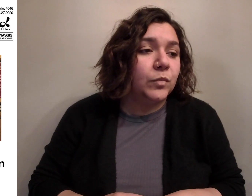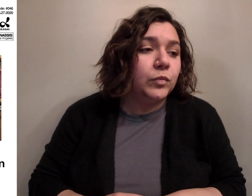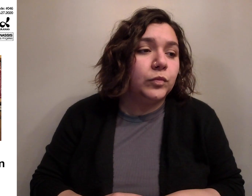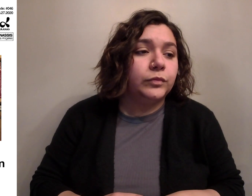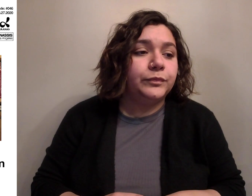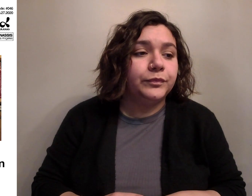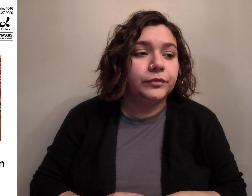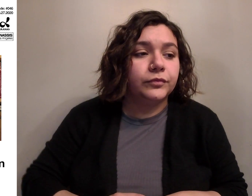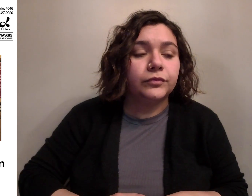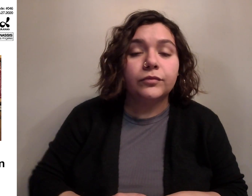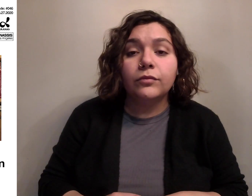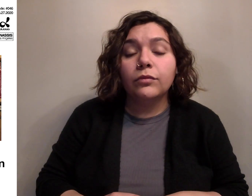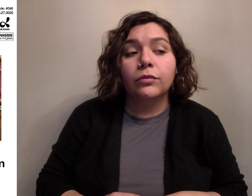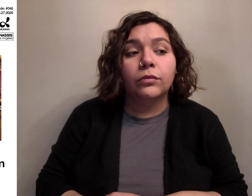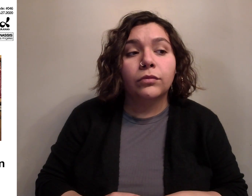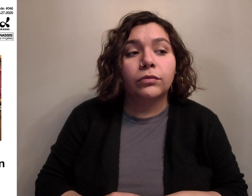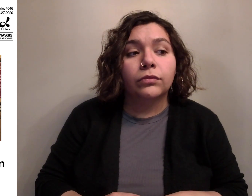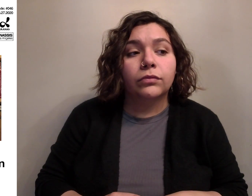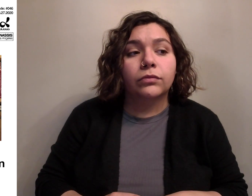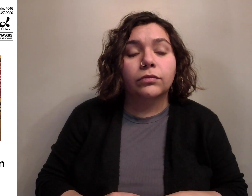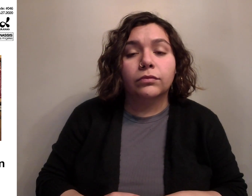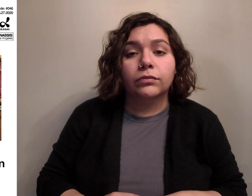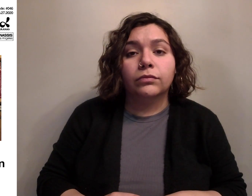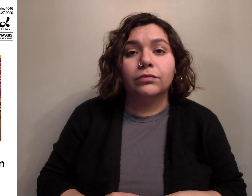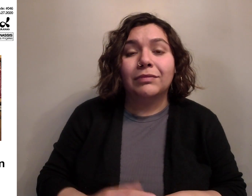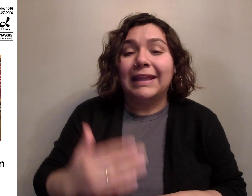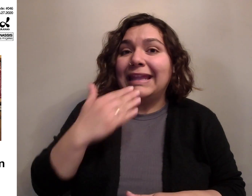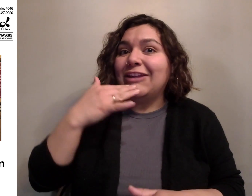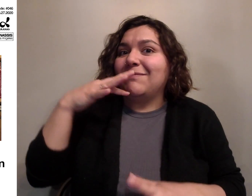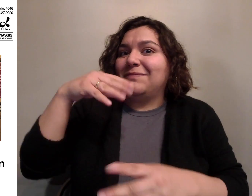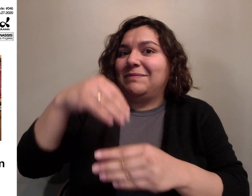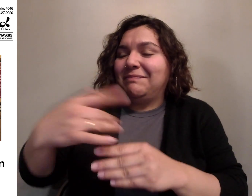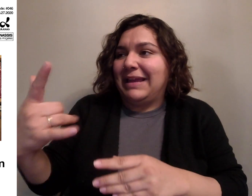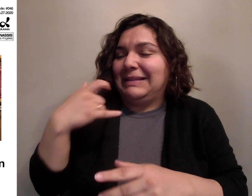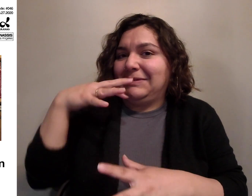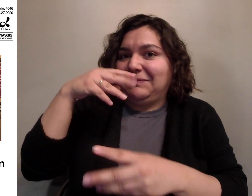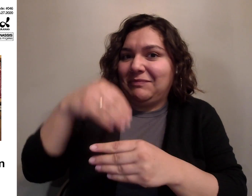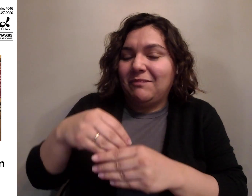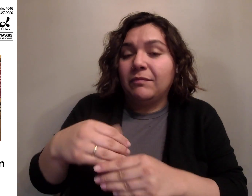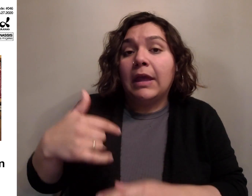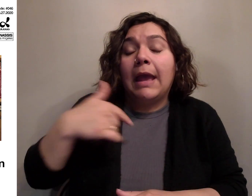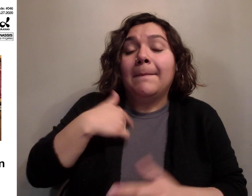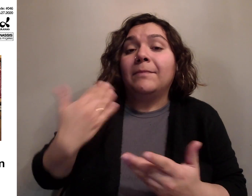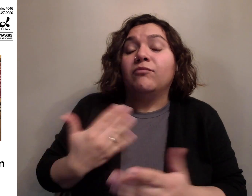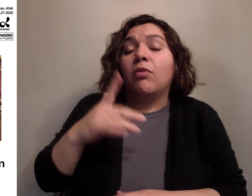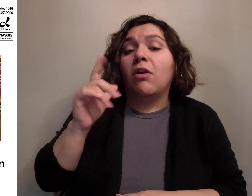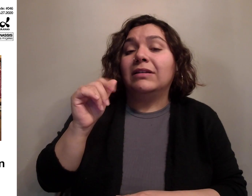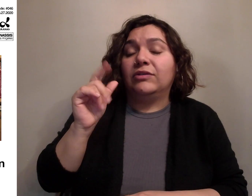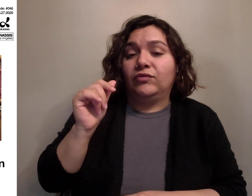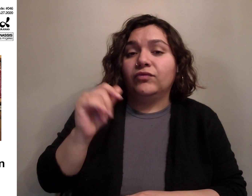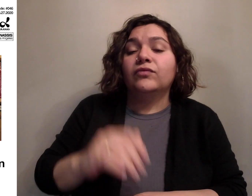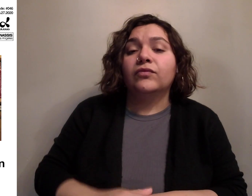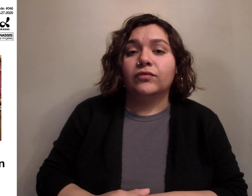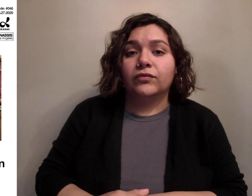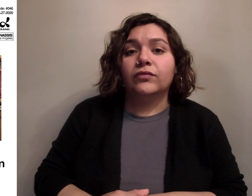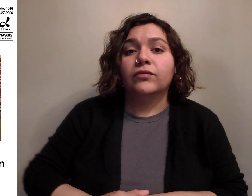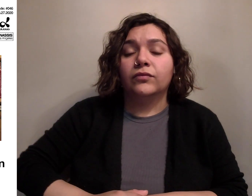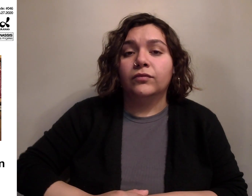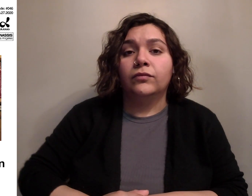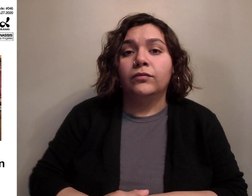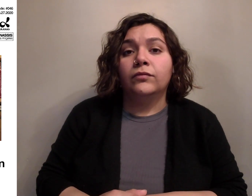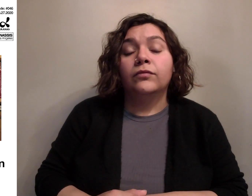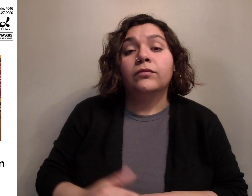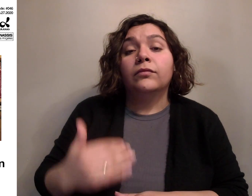you at this moment? Oh, well, thank you so much for asking me to be a part of this, Paul. I am in Los